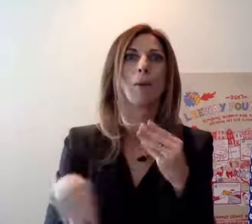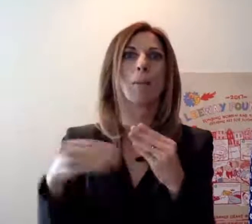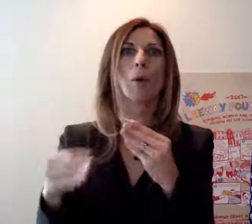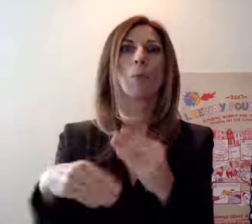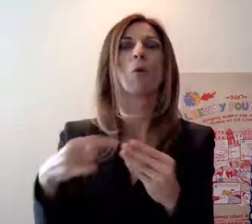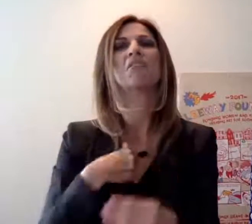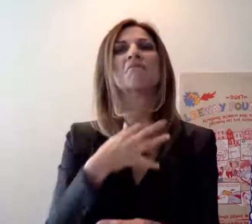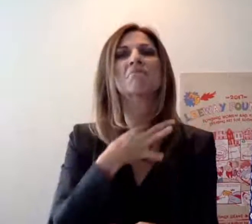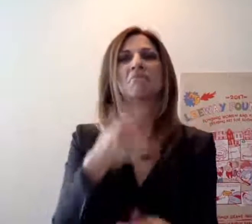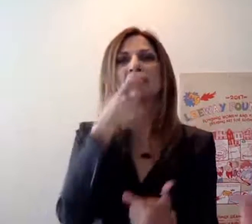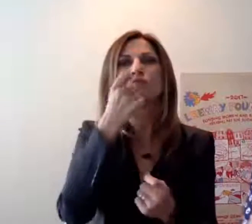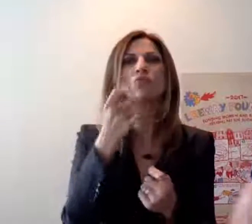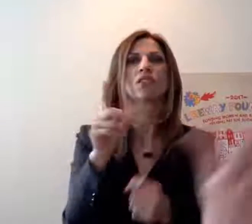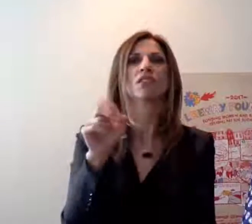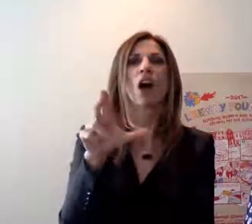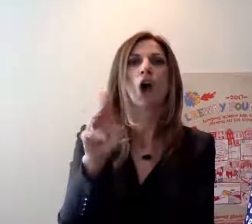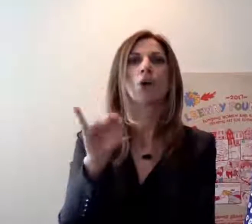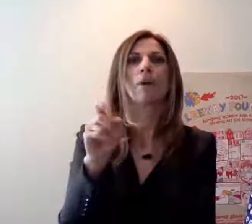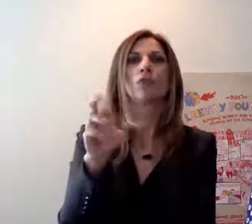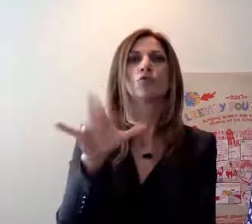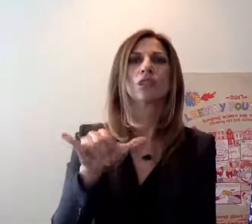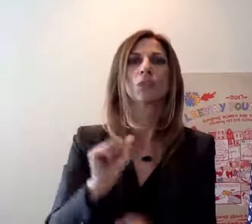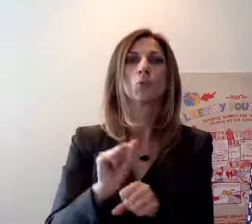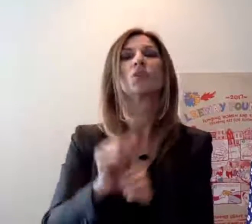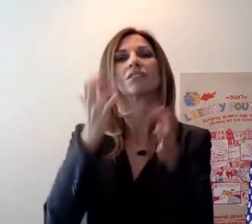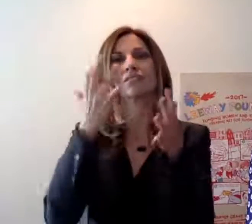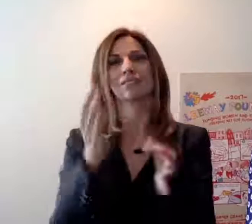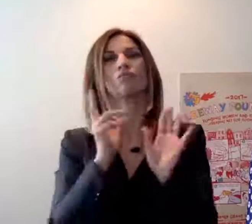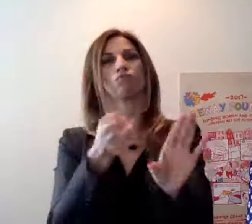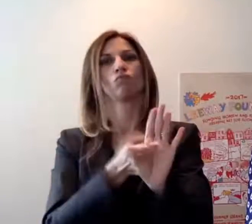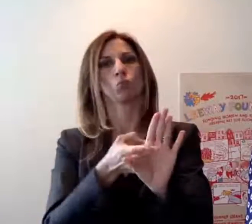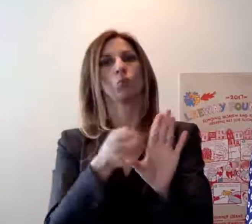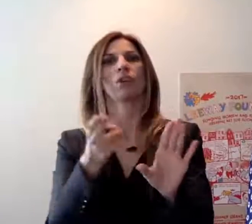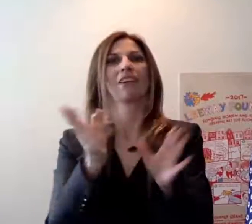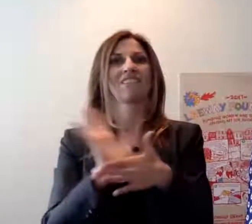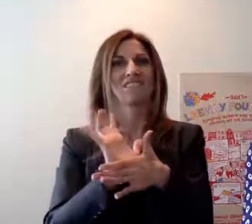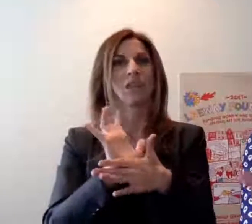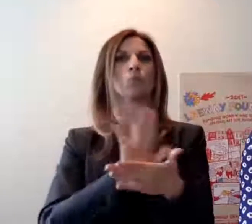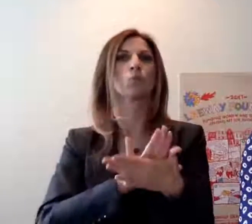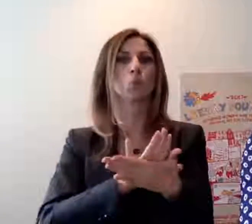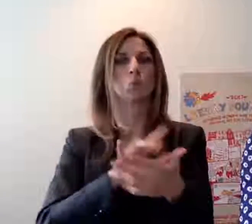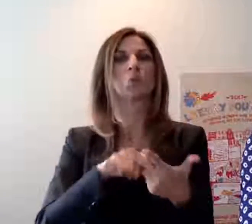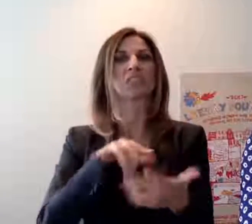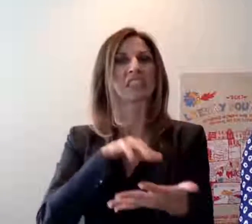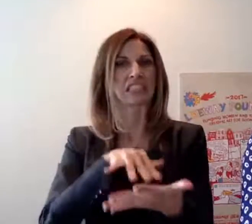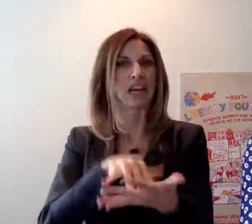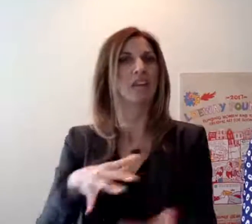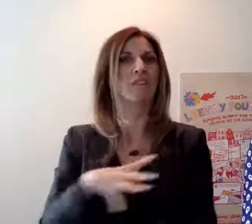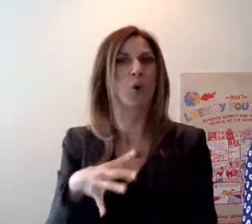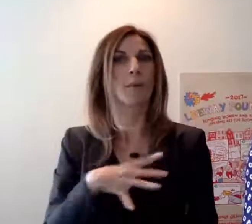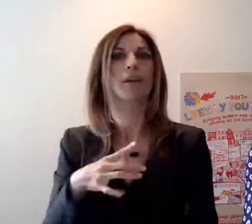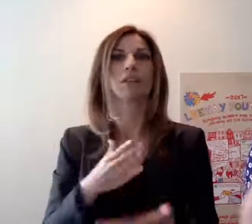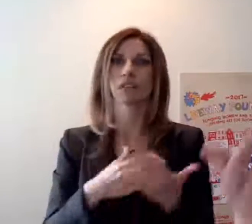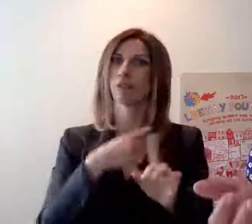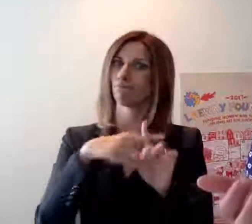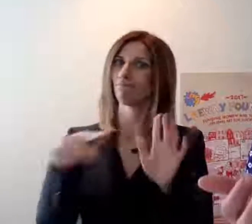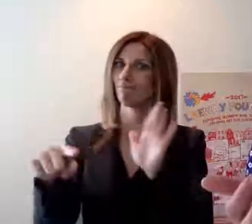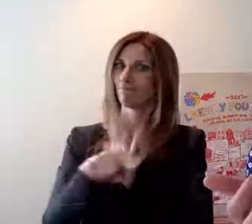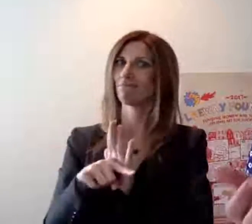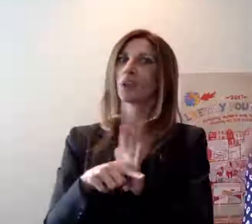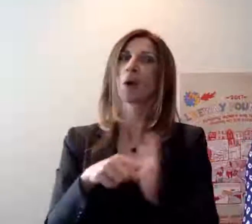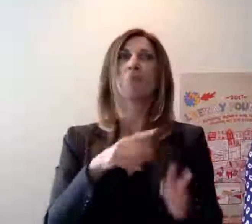doing documentaries, and I decided to go to film school and studied formally. And there's some things that were great advantages about that and some